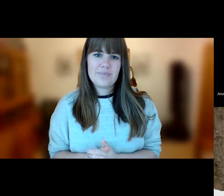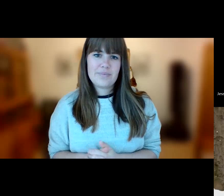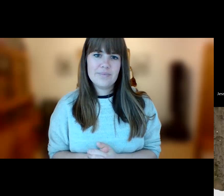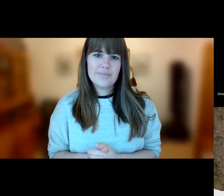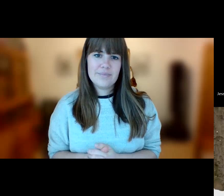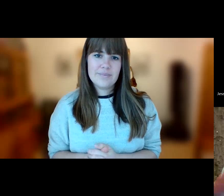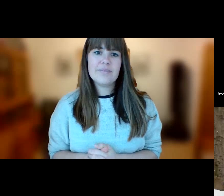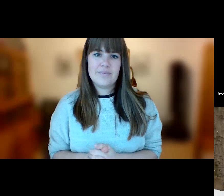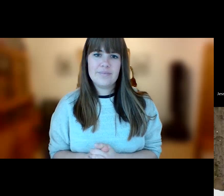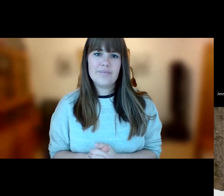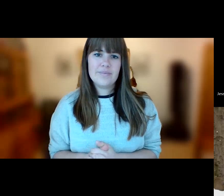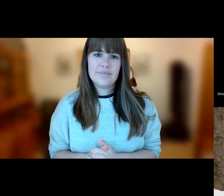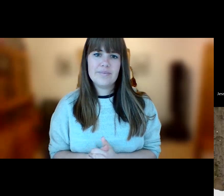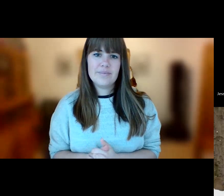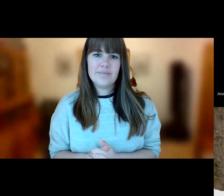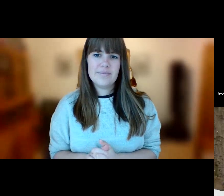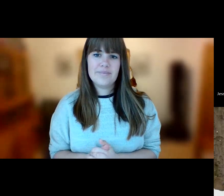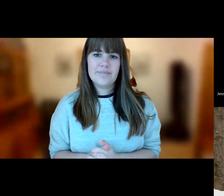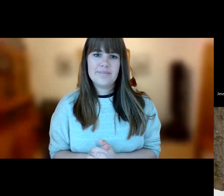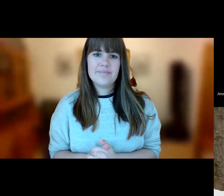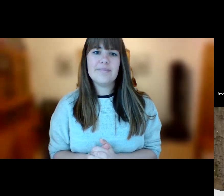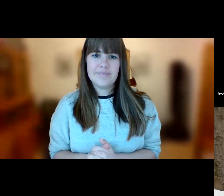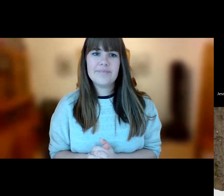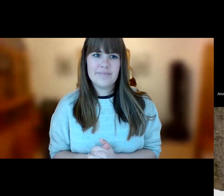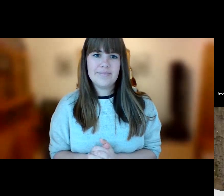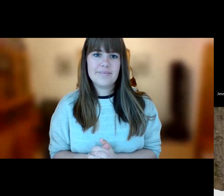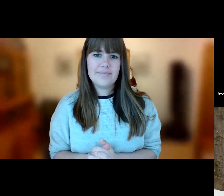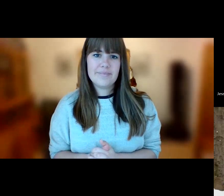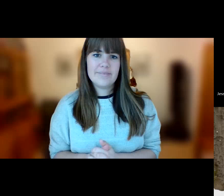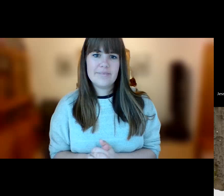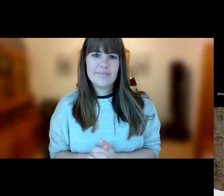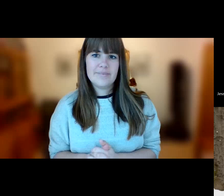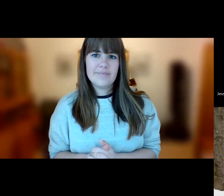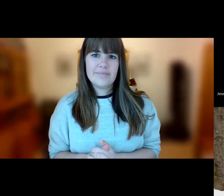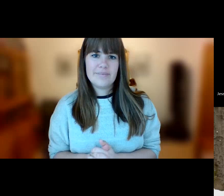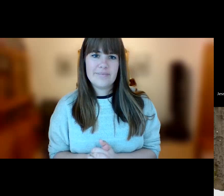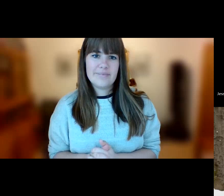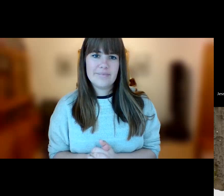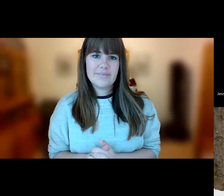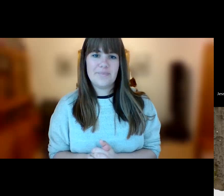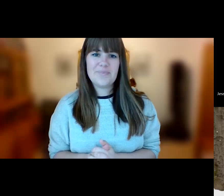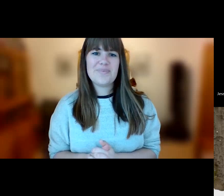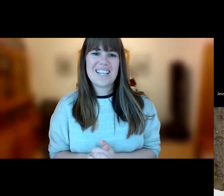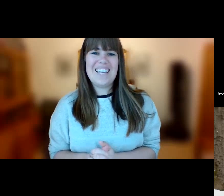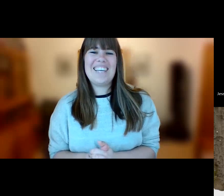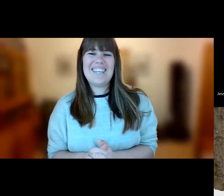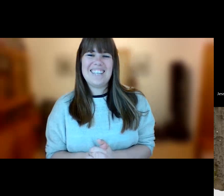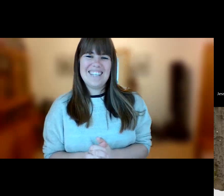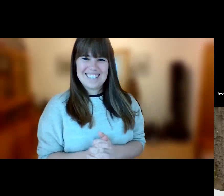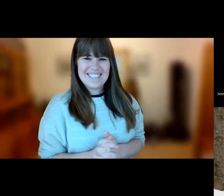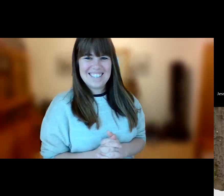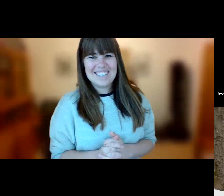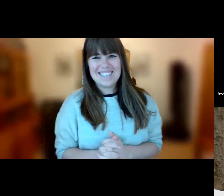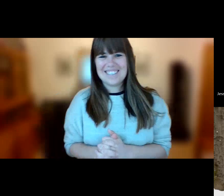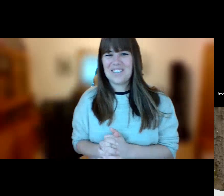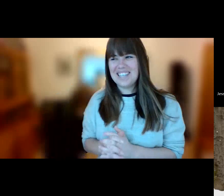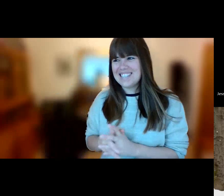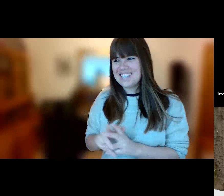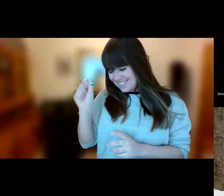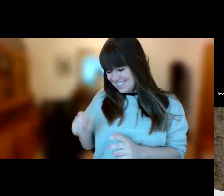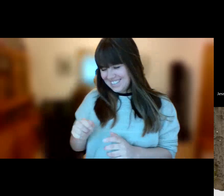a few downs, and there's a few things down there and simple things to take away from that before you create your wonderful tool, of course.